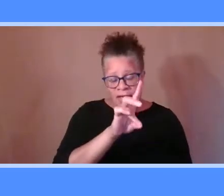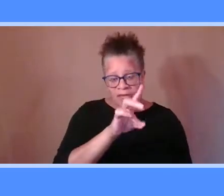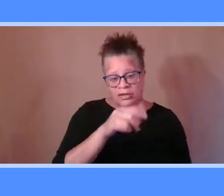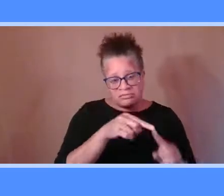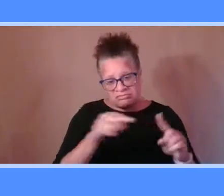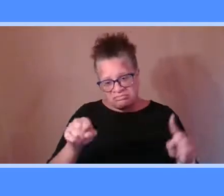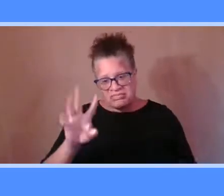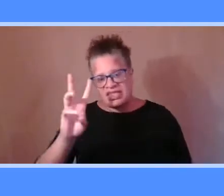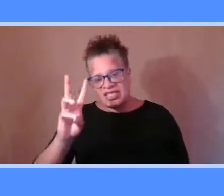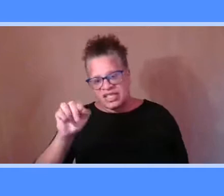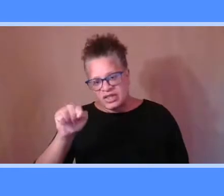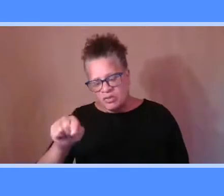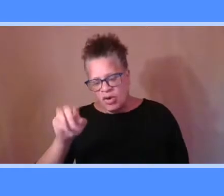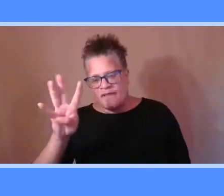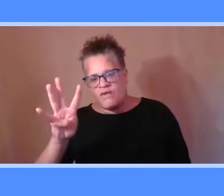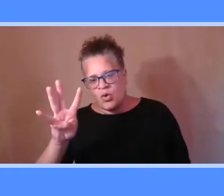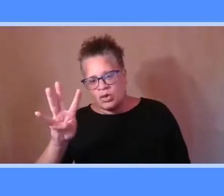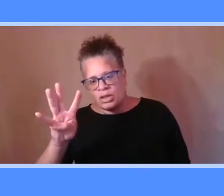and